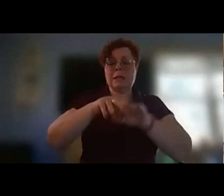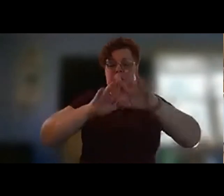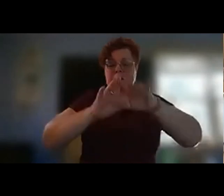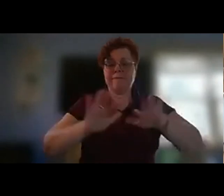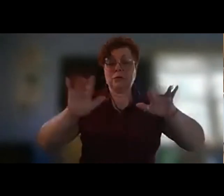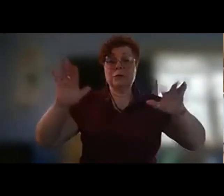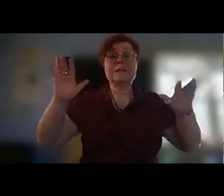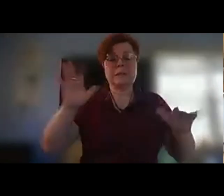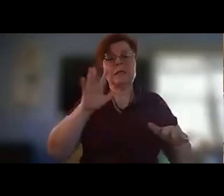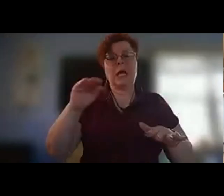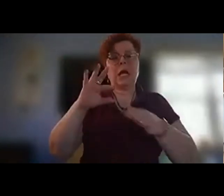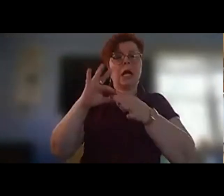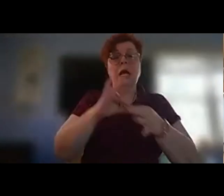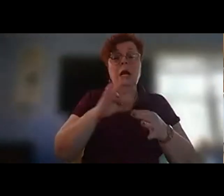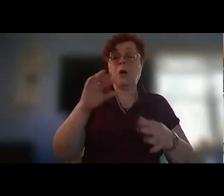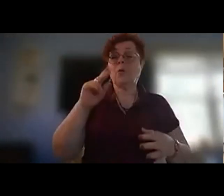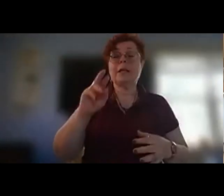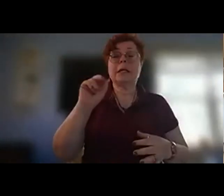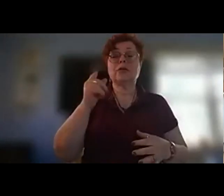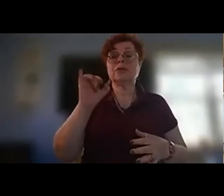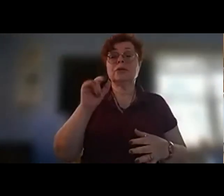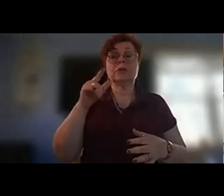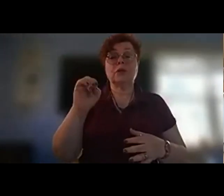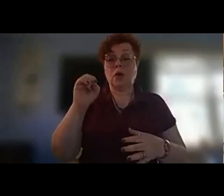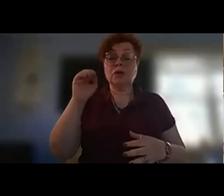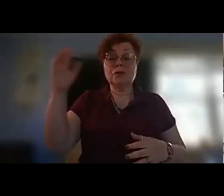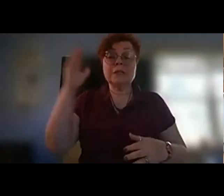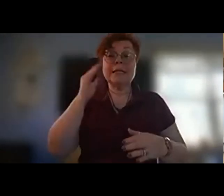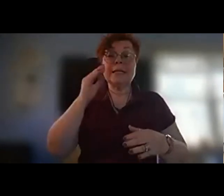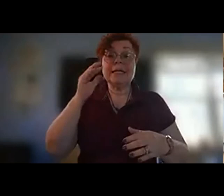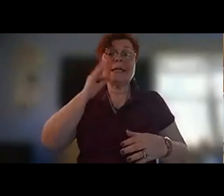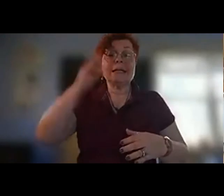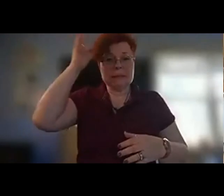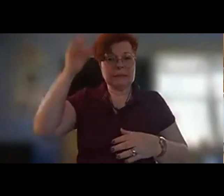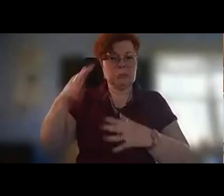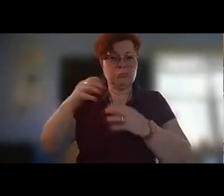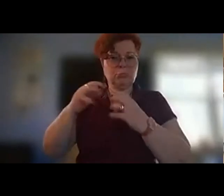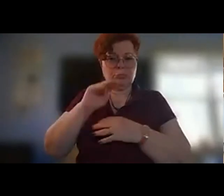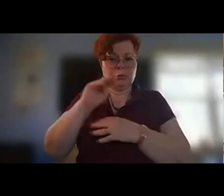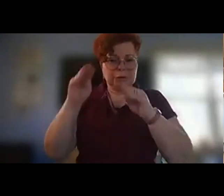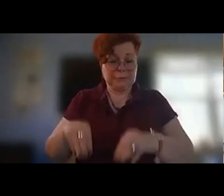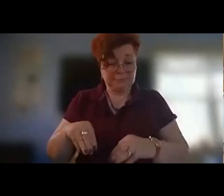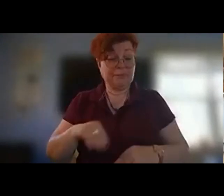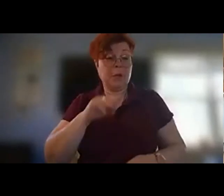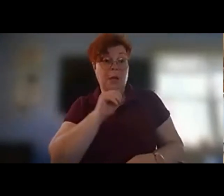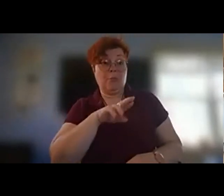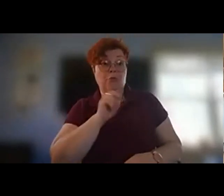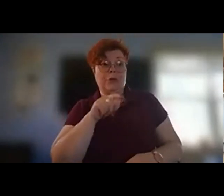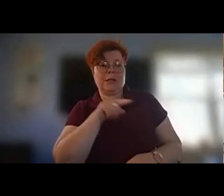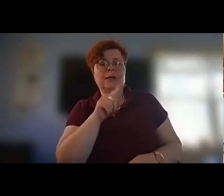kirasarj indian museum kirasarj mountain indian museum marie has been a former poet laureate of new